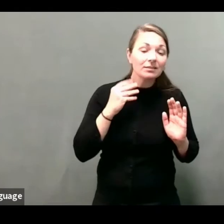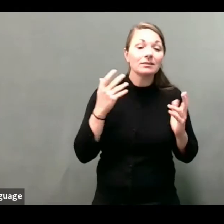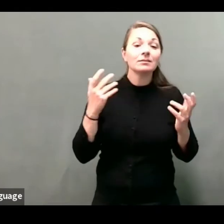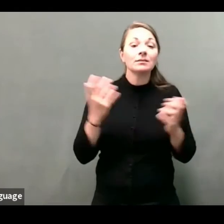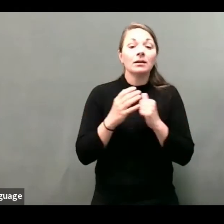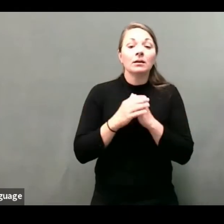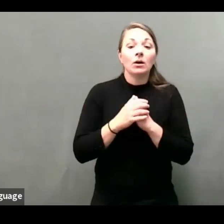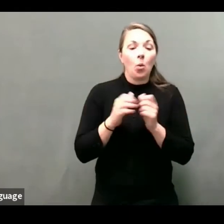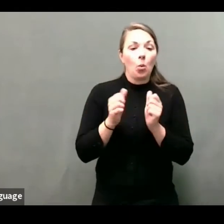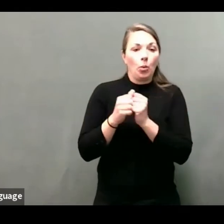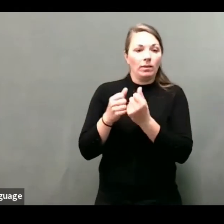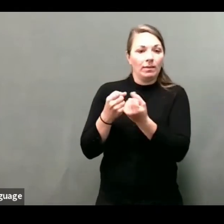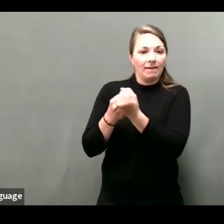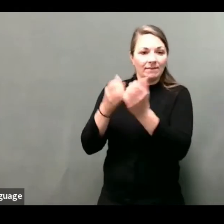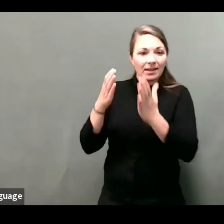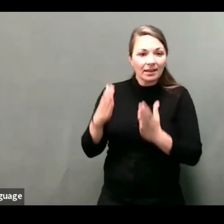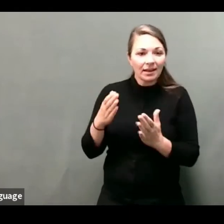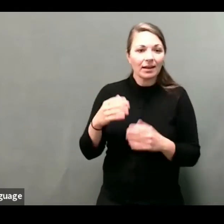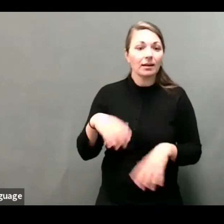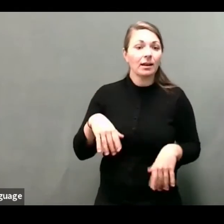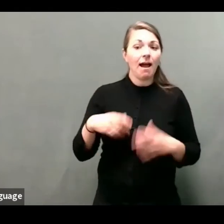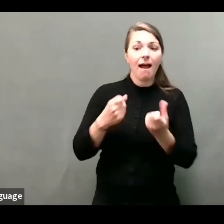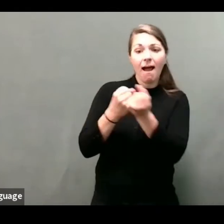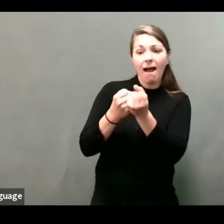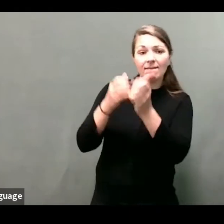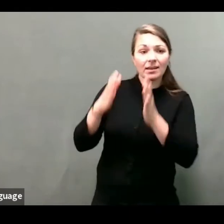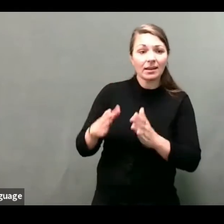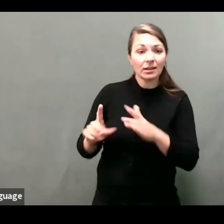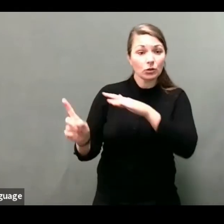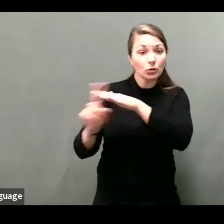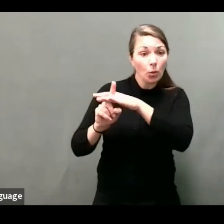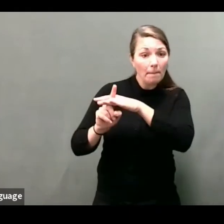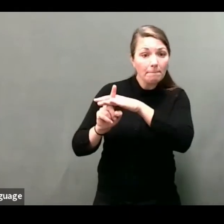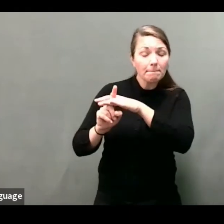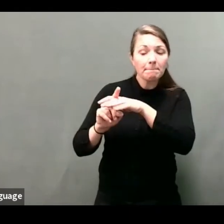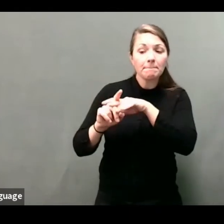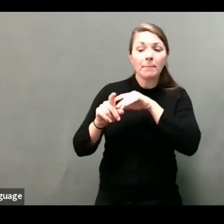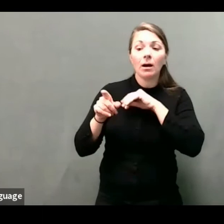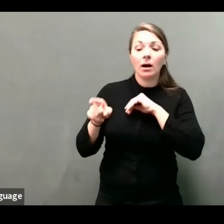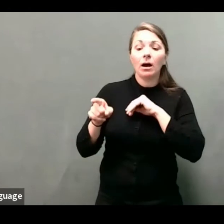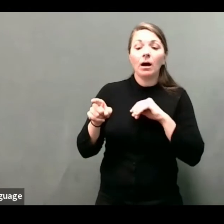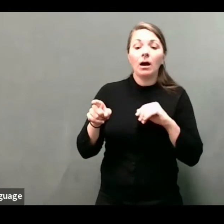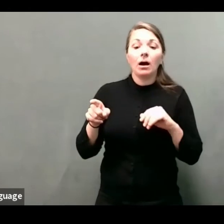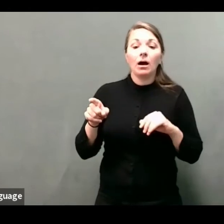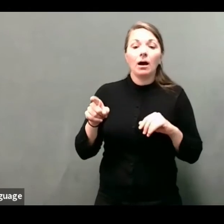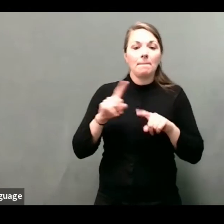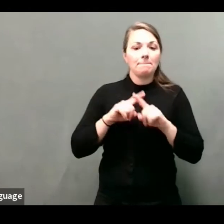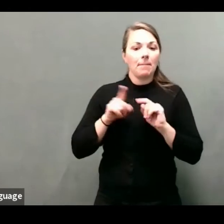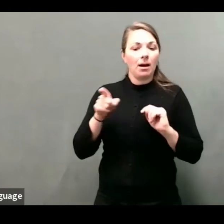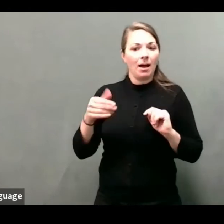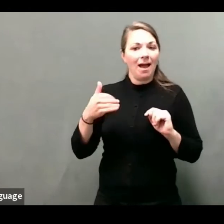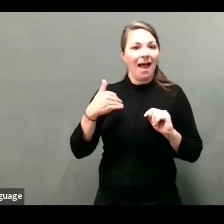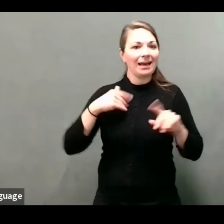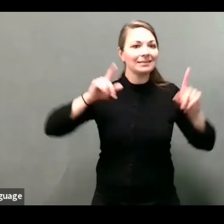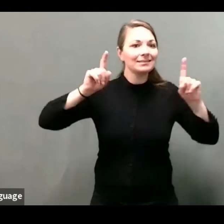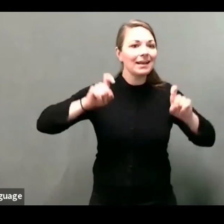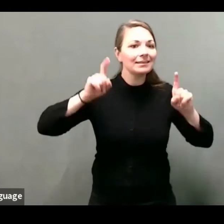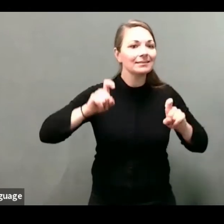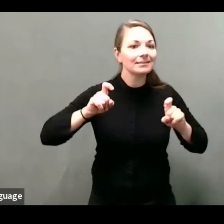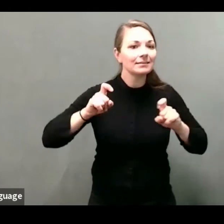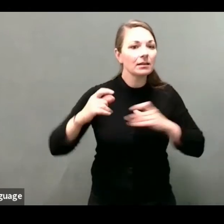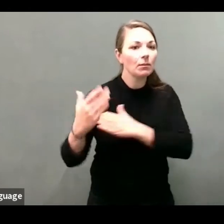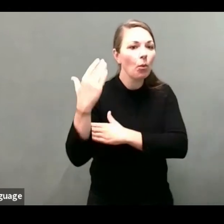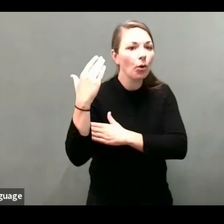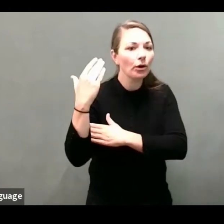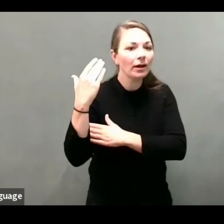with an advocate was when an advocate showed up for one of my patients, but the advocate had a final in the morning and it